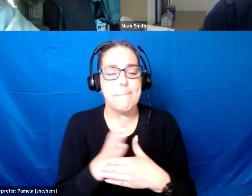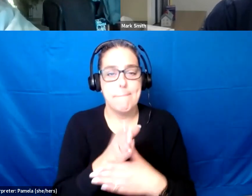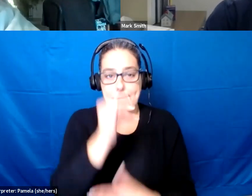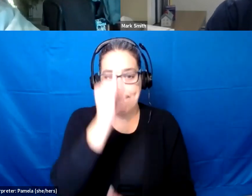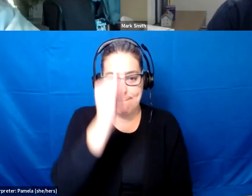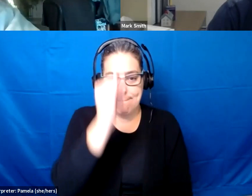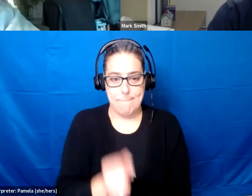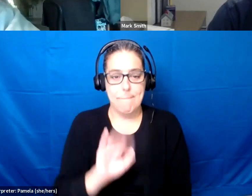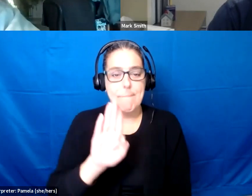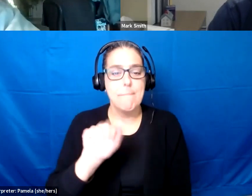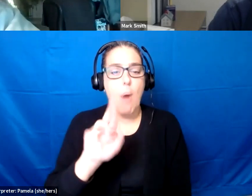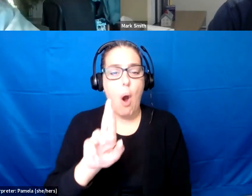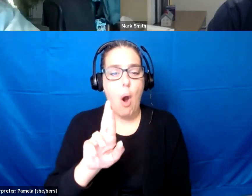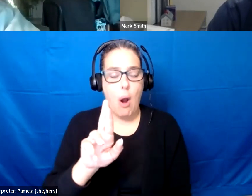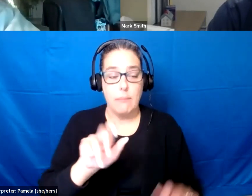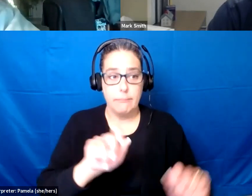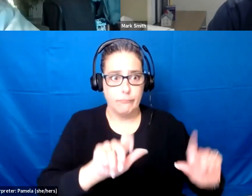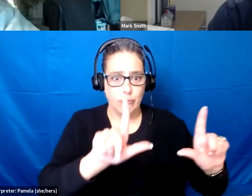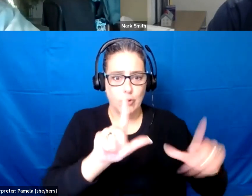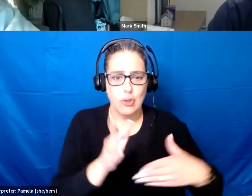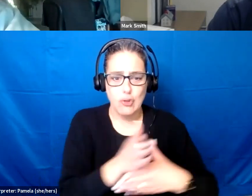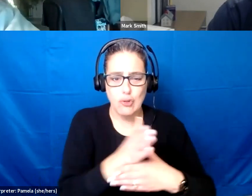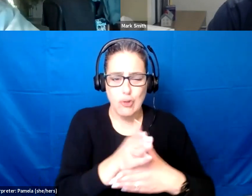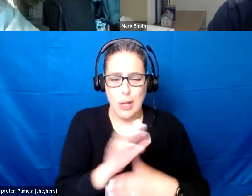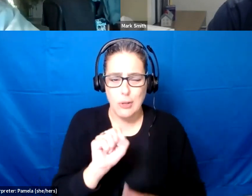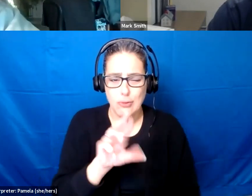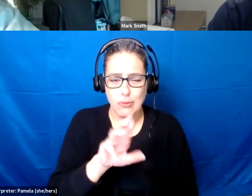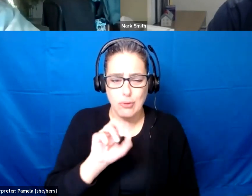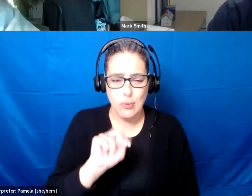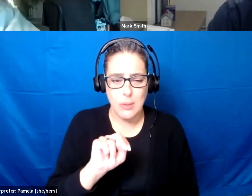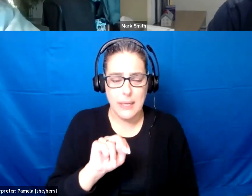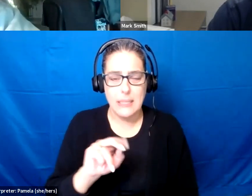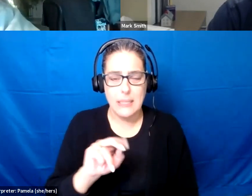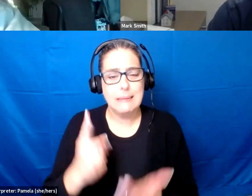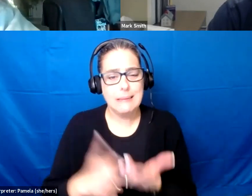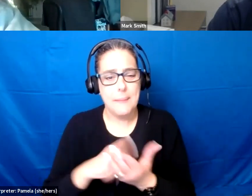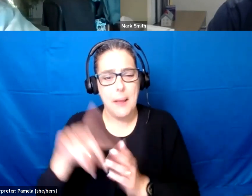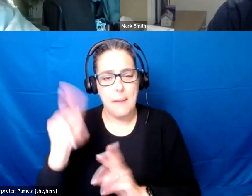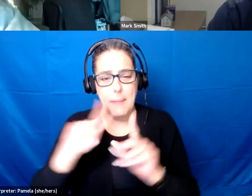things bigger and easier to see.